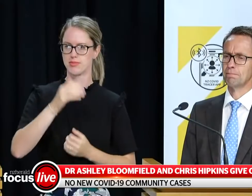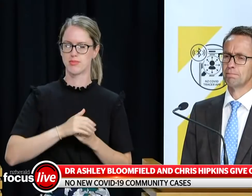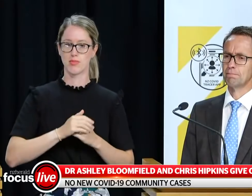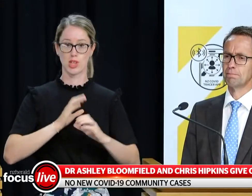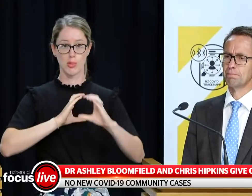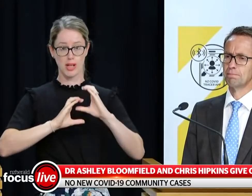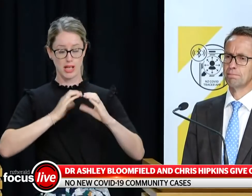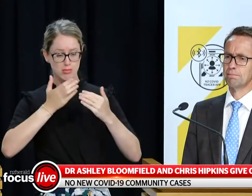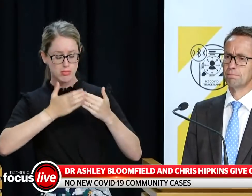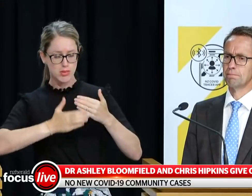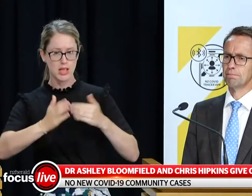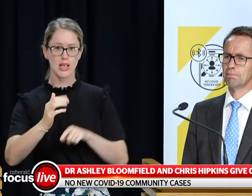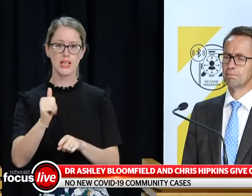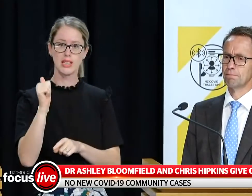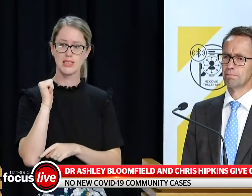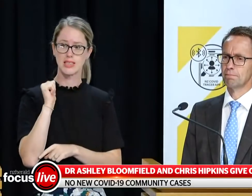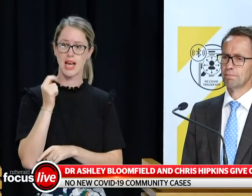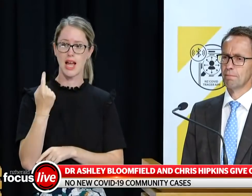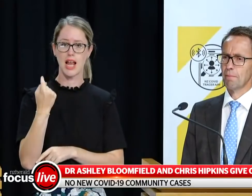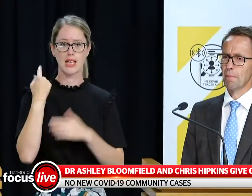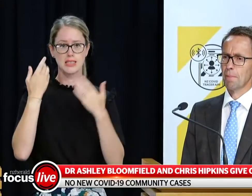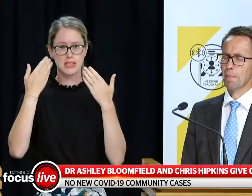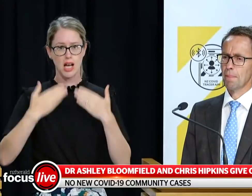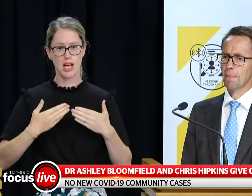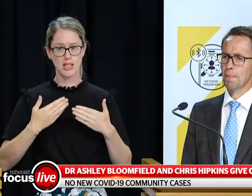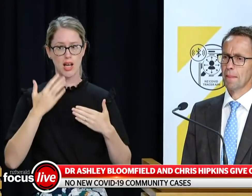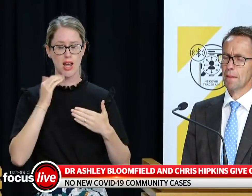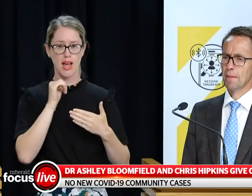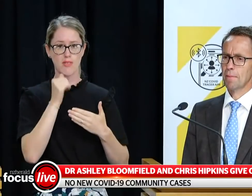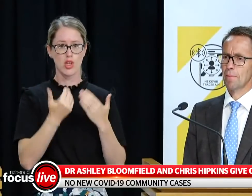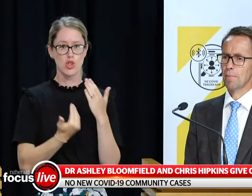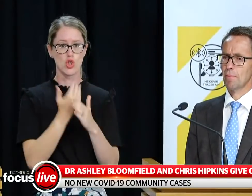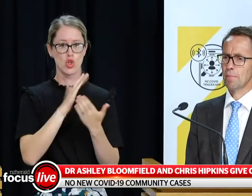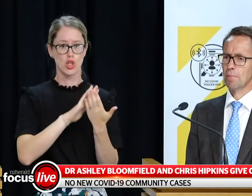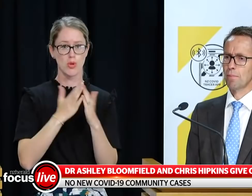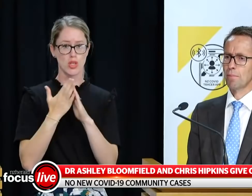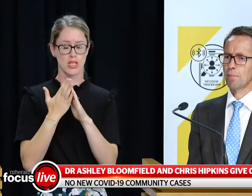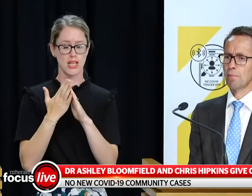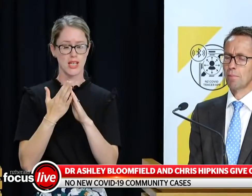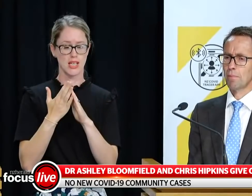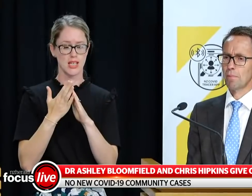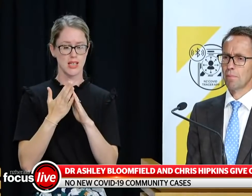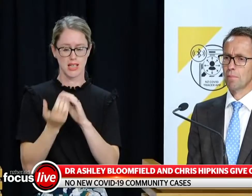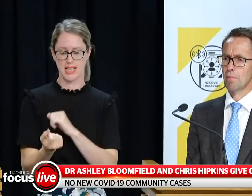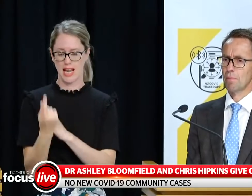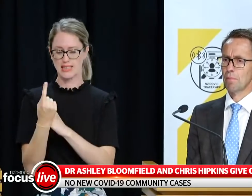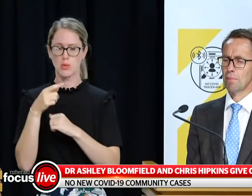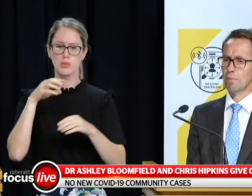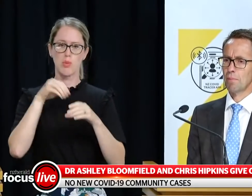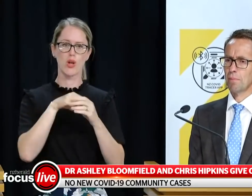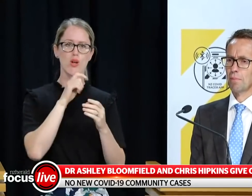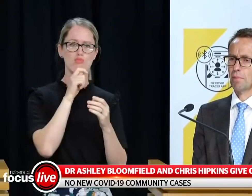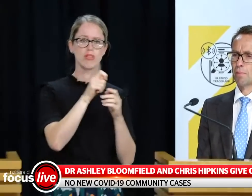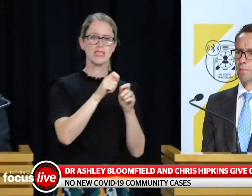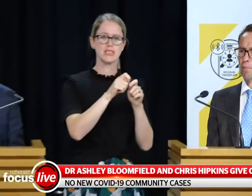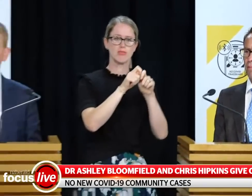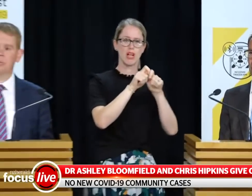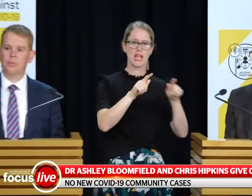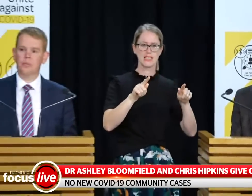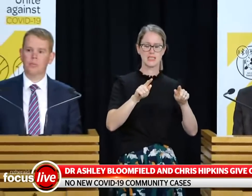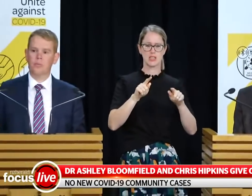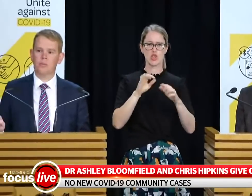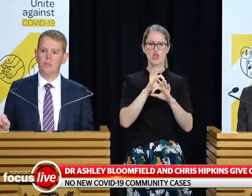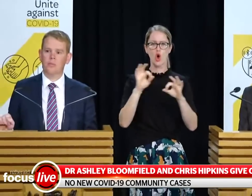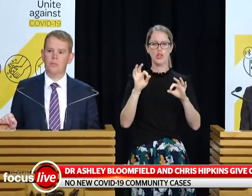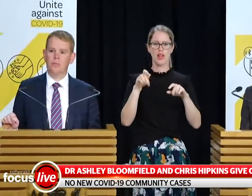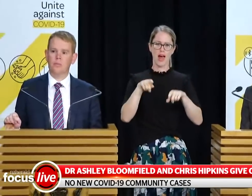going forward, we saw yesterday and last night that when there was a new community case, that was just released in a press release rather than previously in a statement like